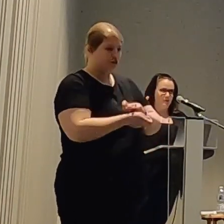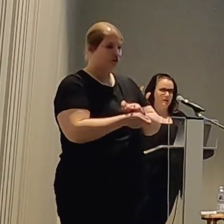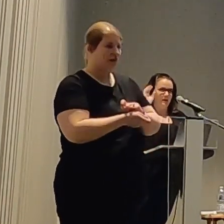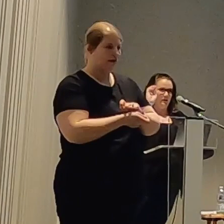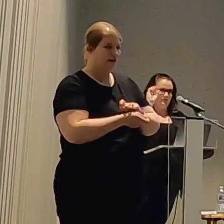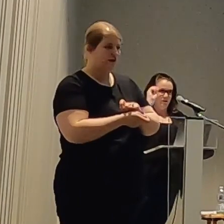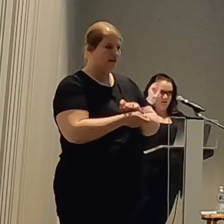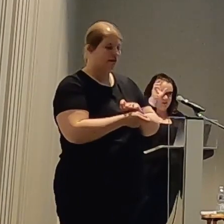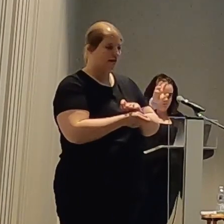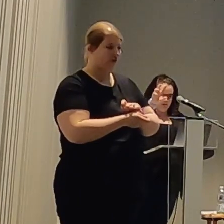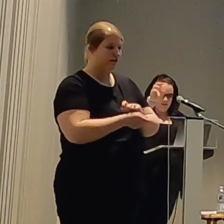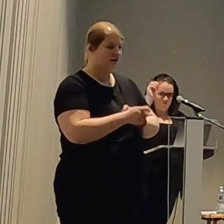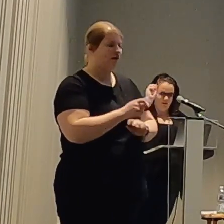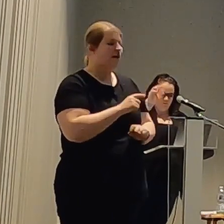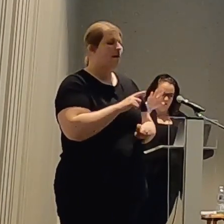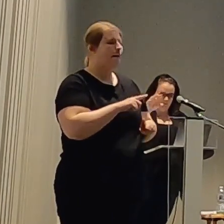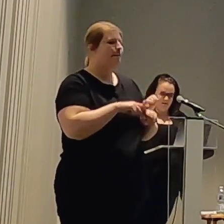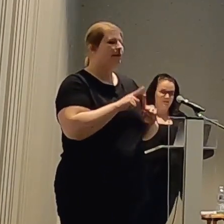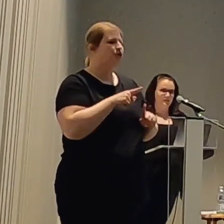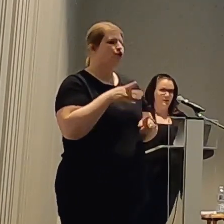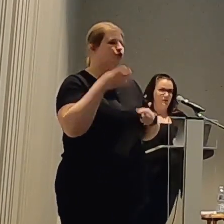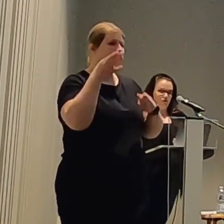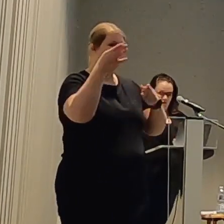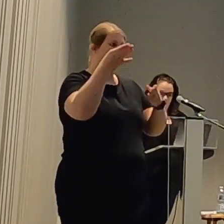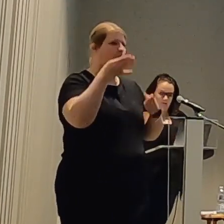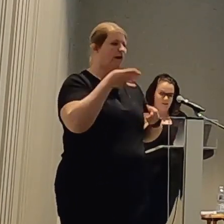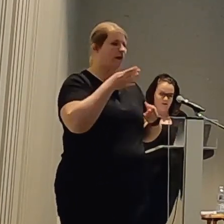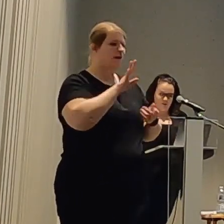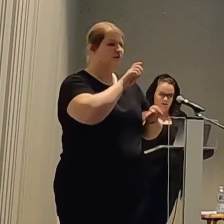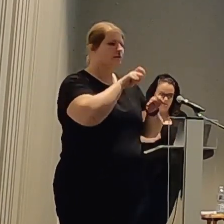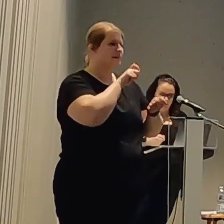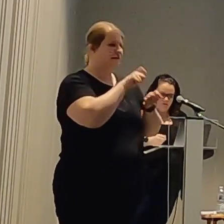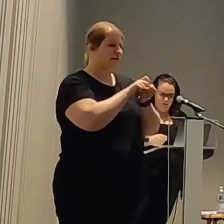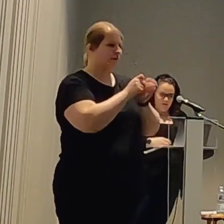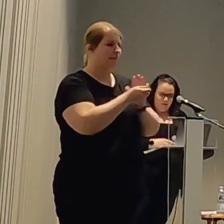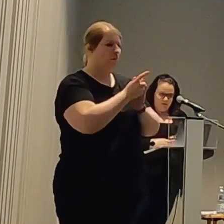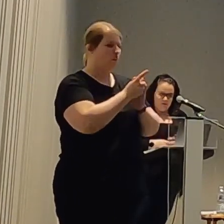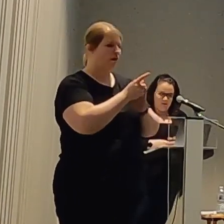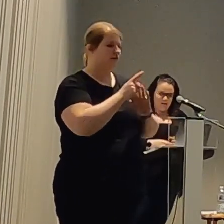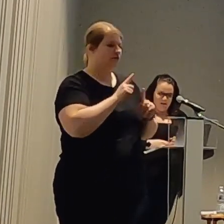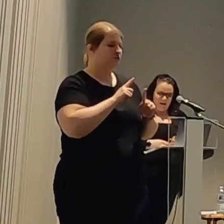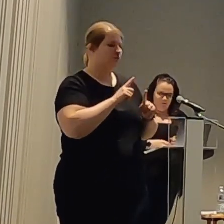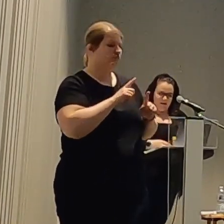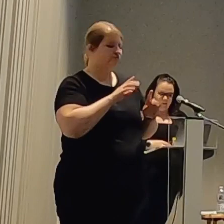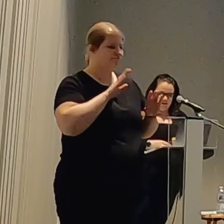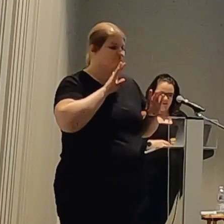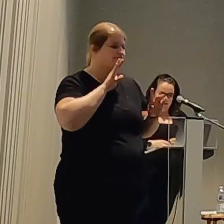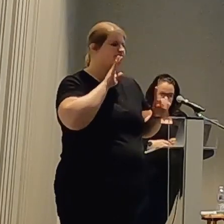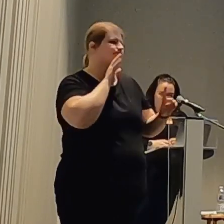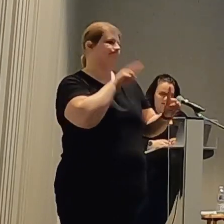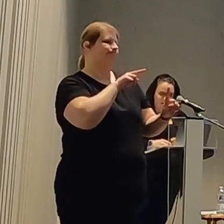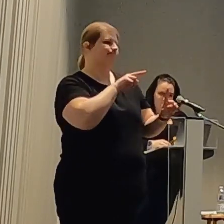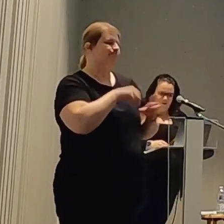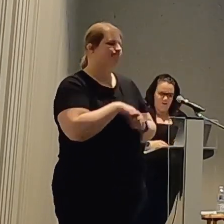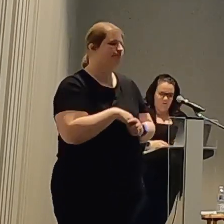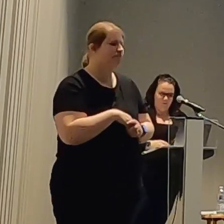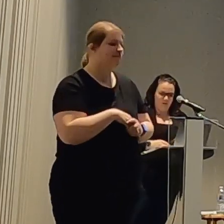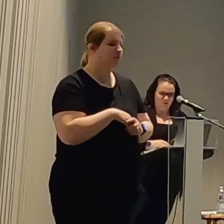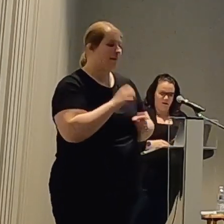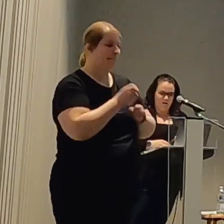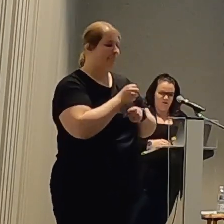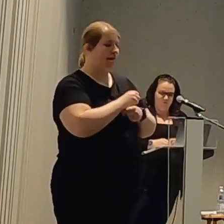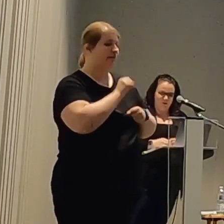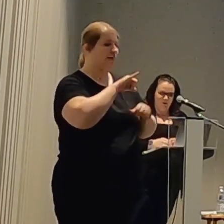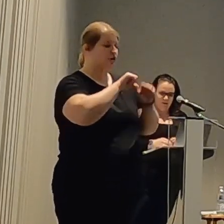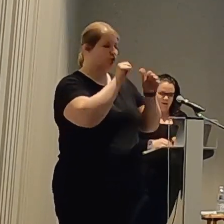is bringing very specific moments to our attention. She said, I made that shape behind the falling